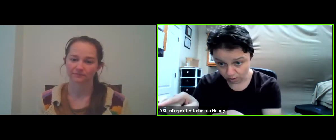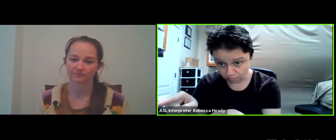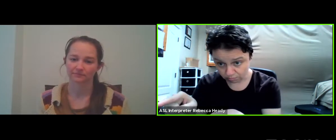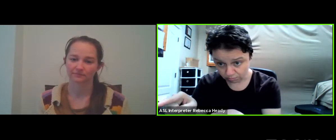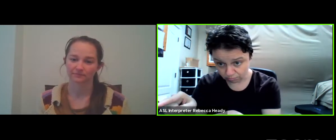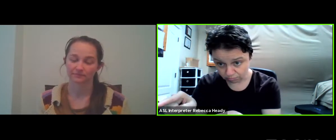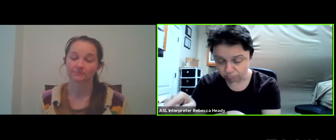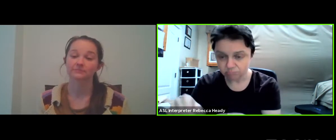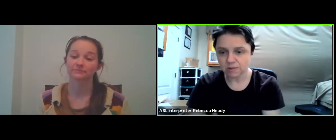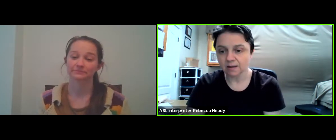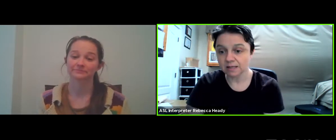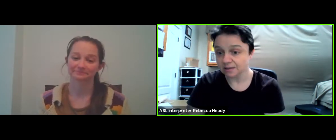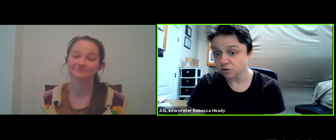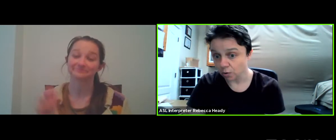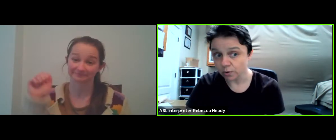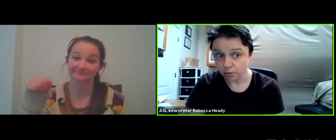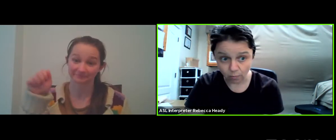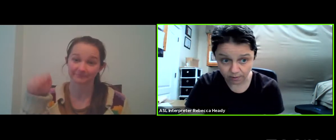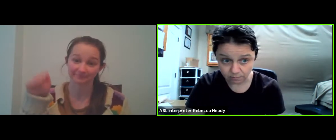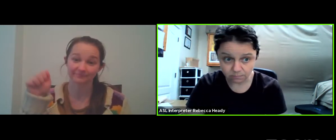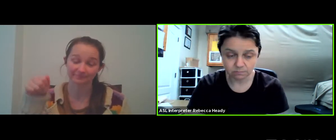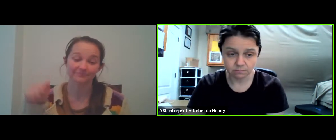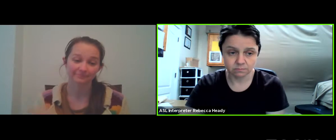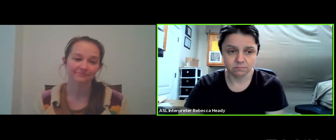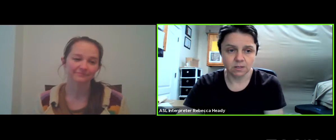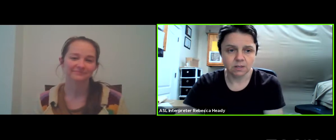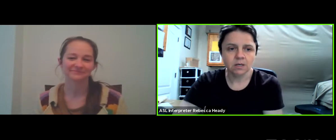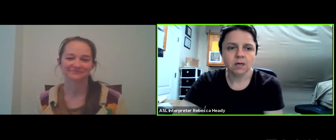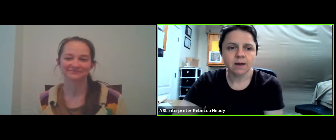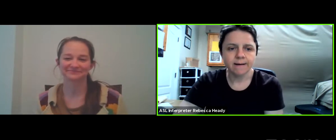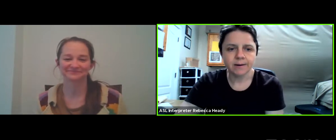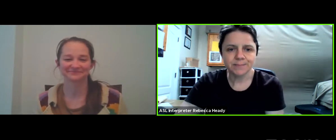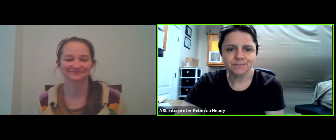are you going? Yes or no? Are you going?